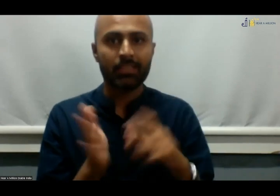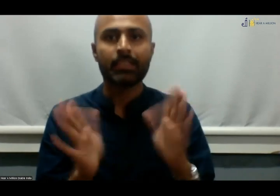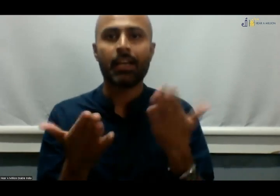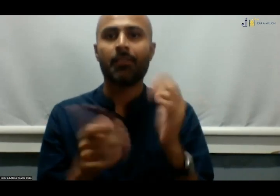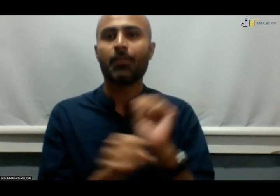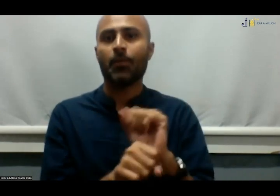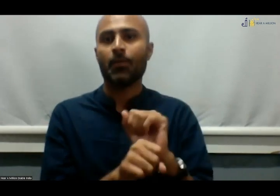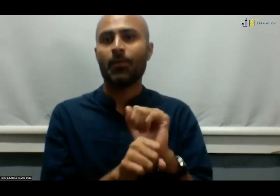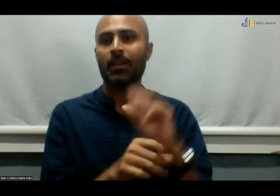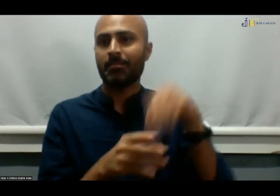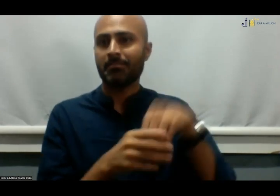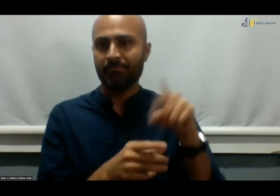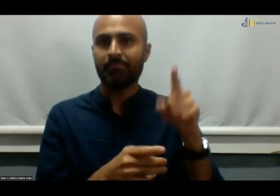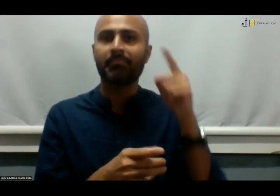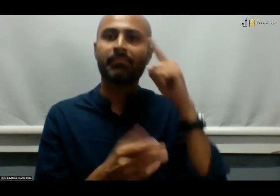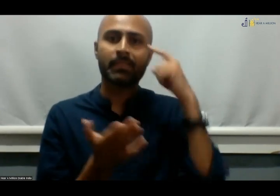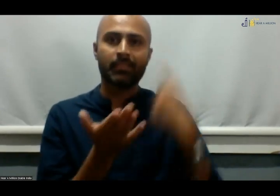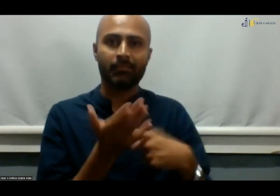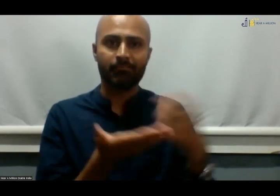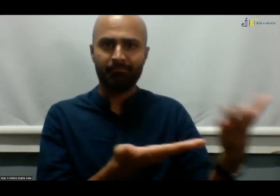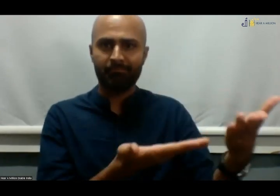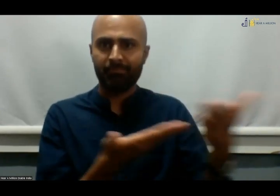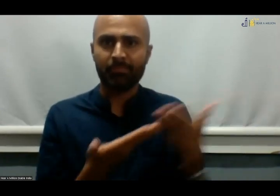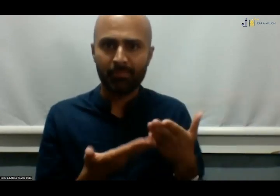Okay, so now we have